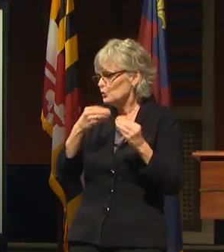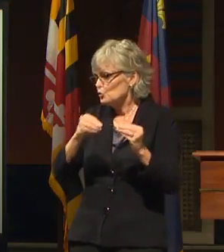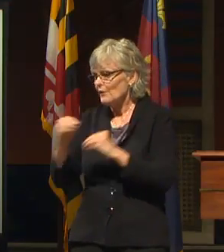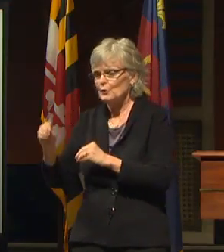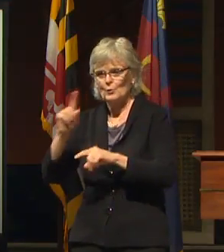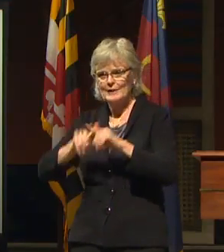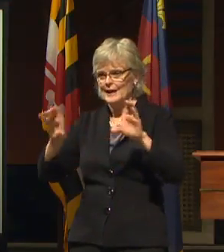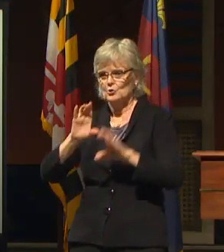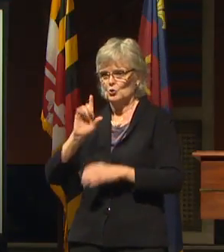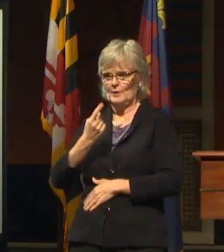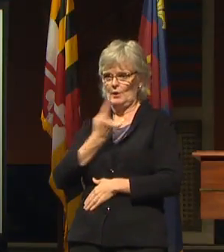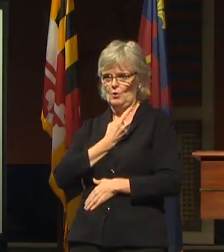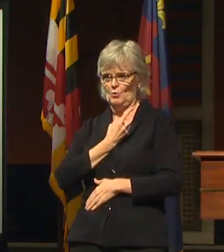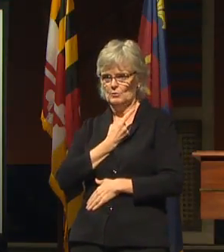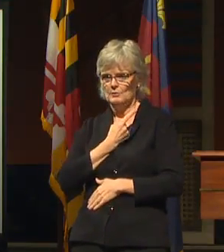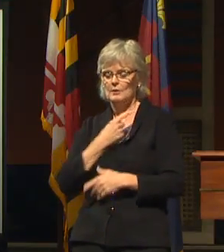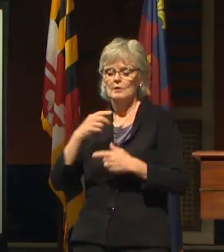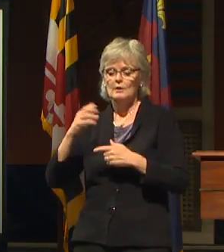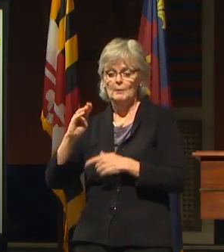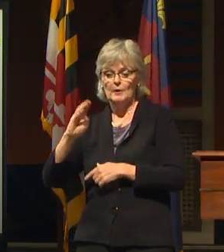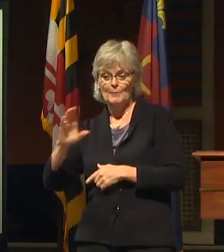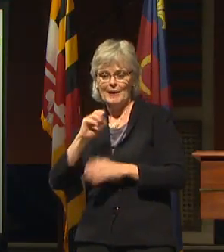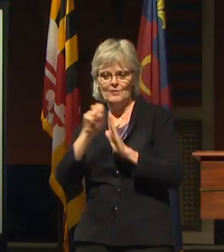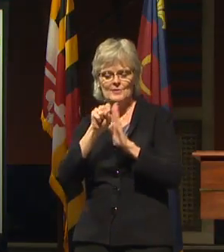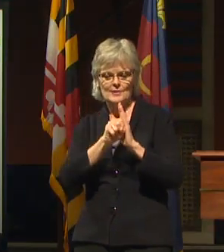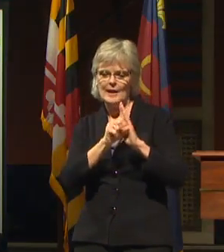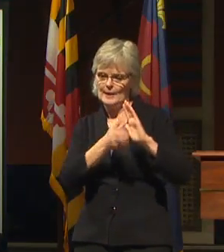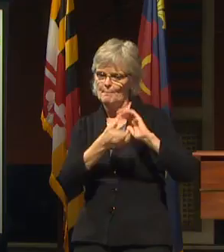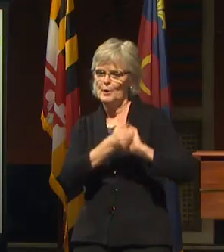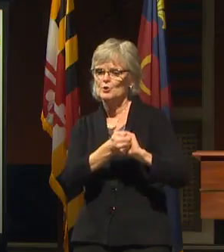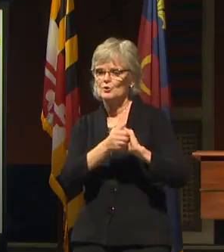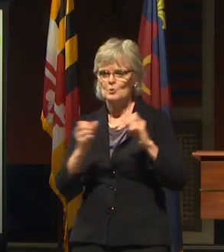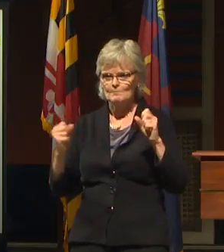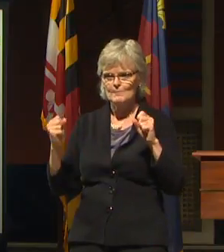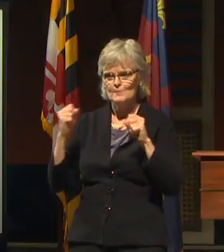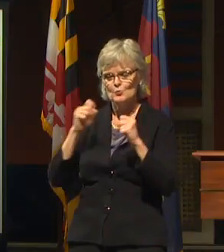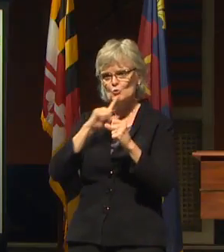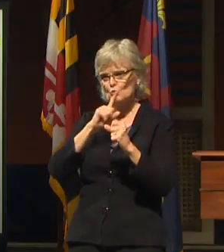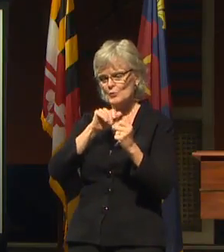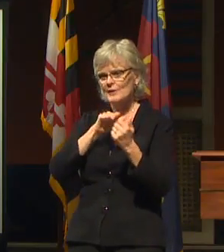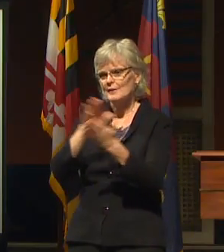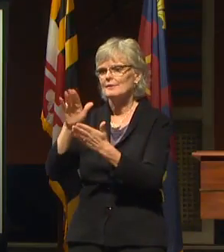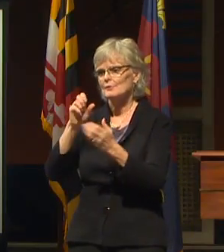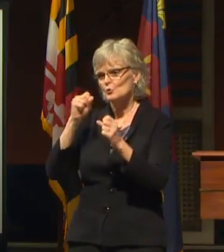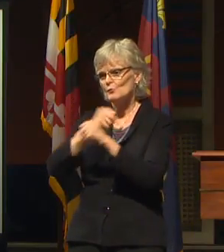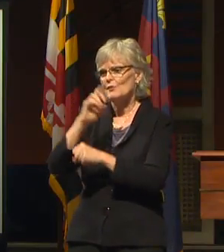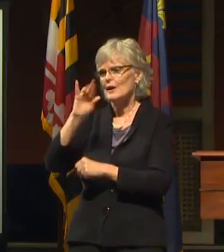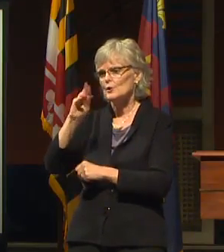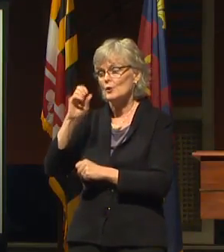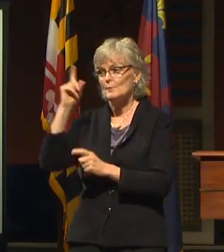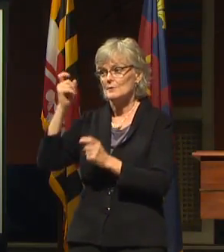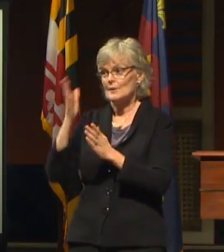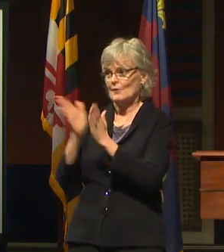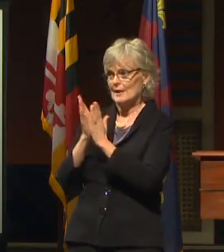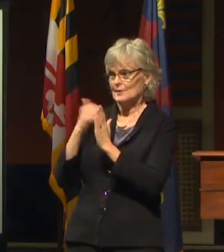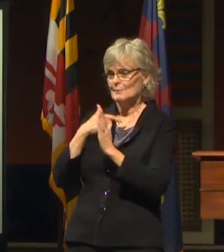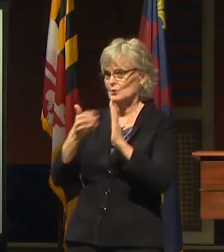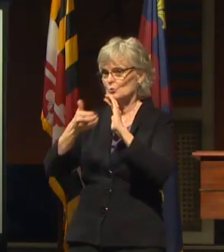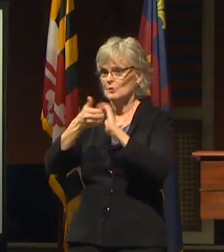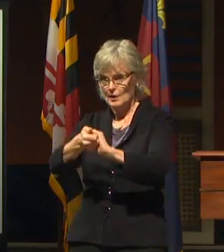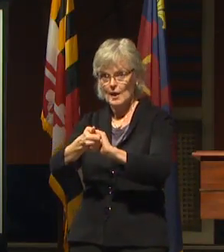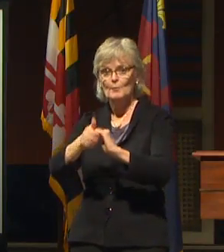state of Maryland have had a strong partnership when it comes to fighting crime and serving victims. The governor has directed my office to collaborate with